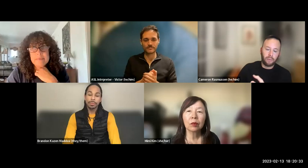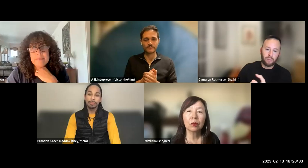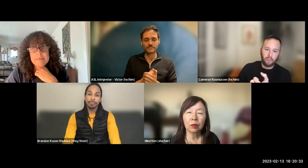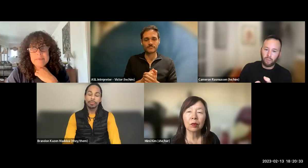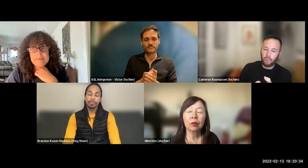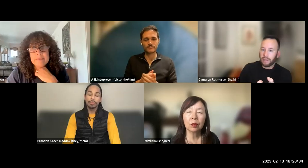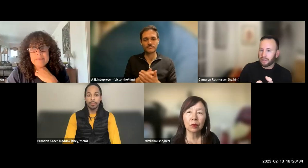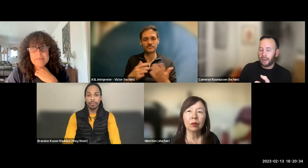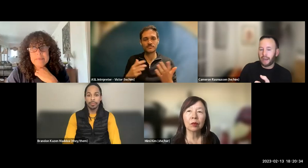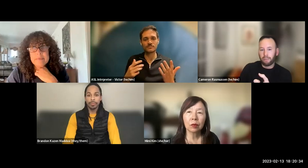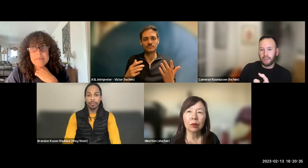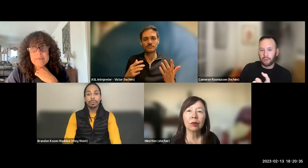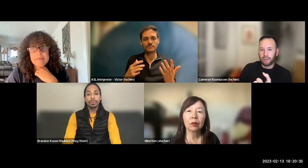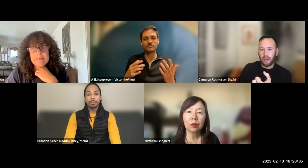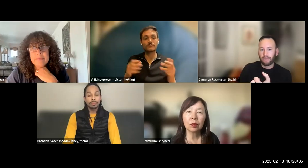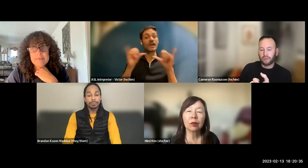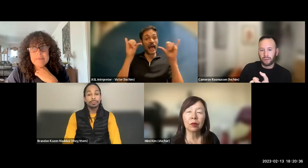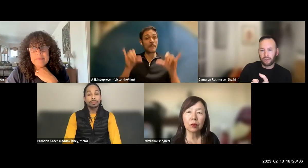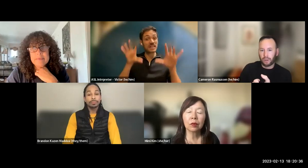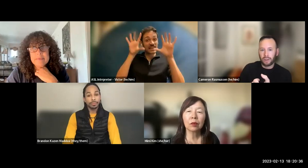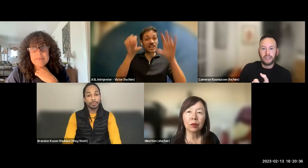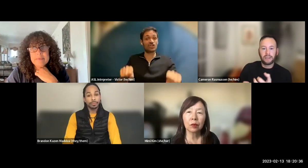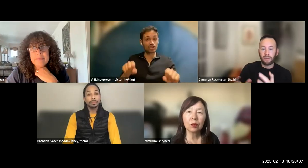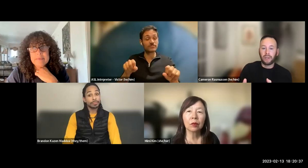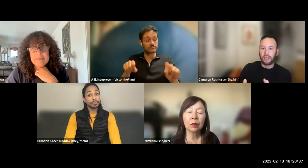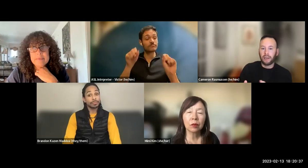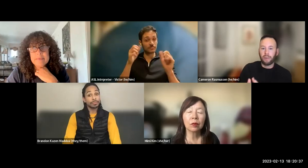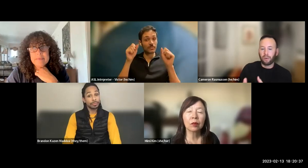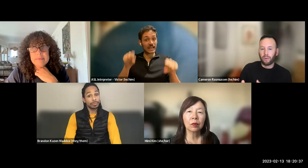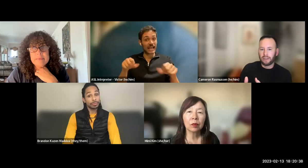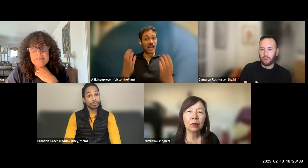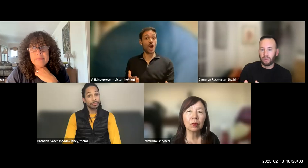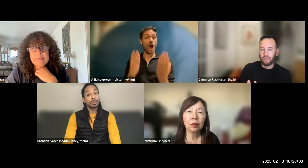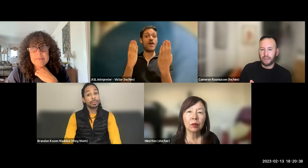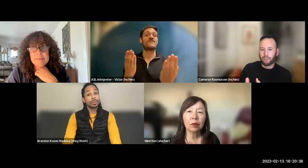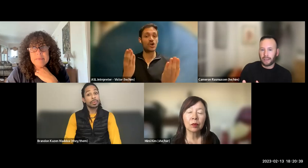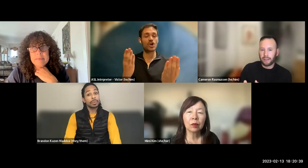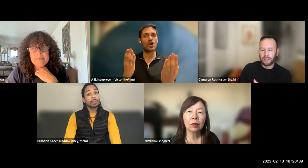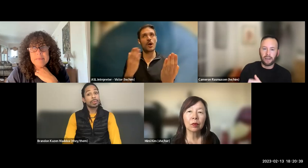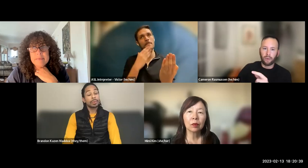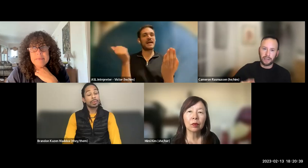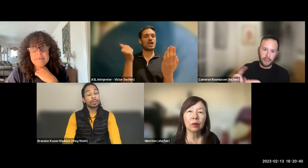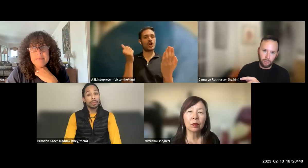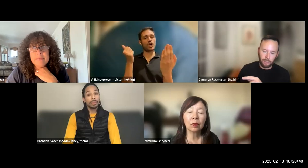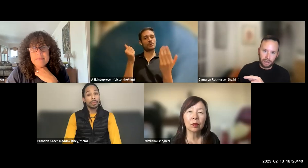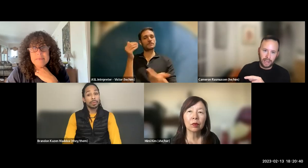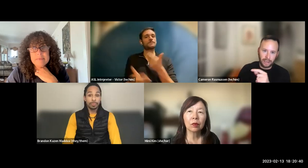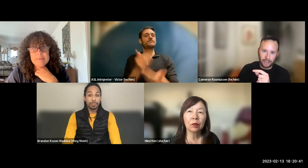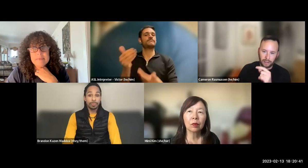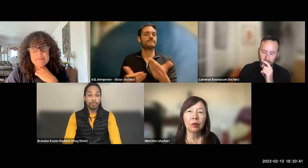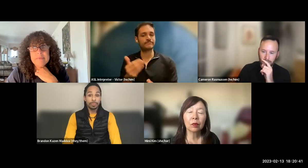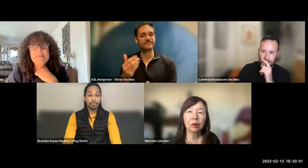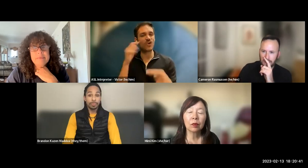that abolition might be able to offer social work something of a better way to move and to practice. And I know we're going to talk more about